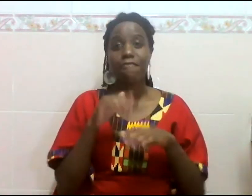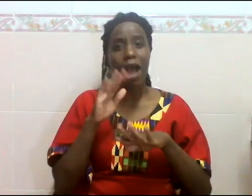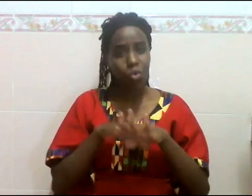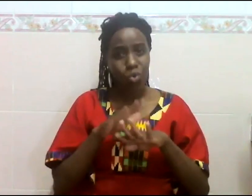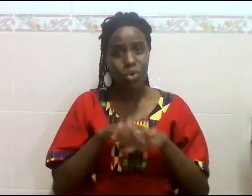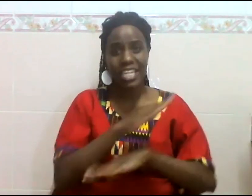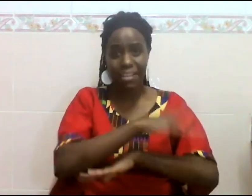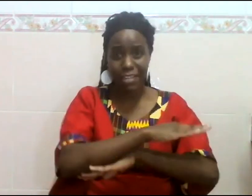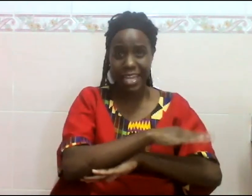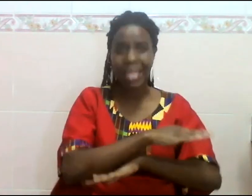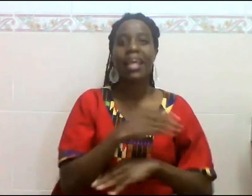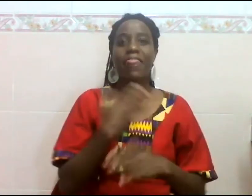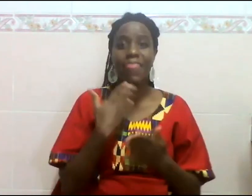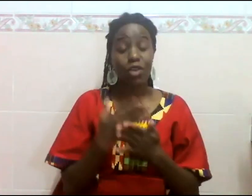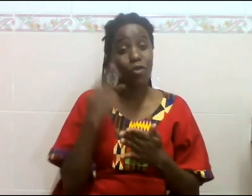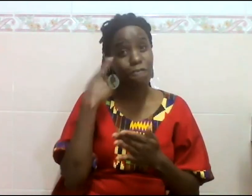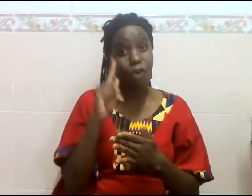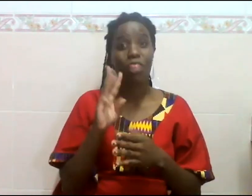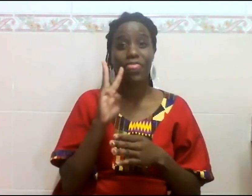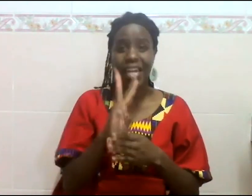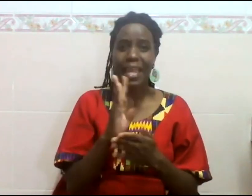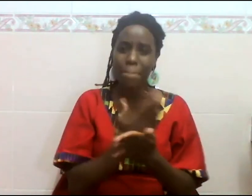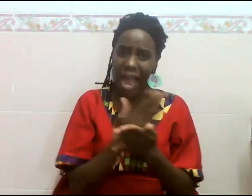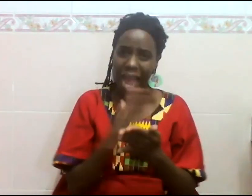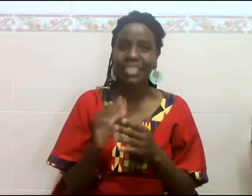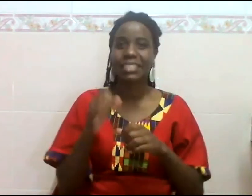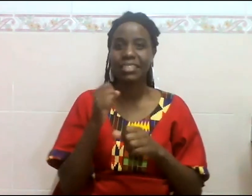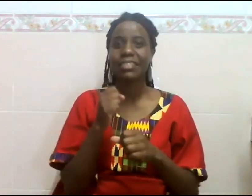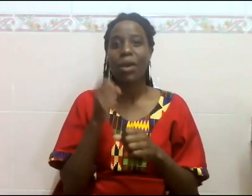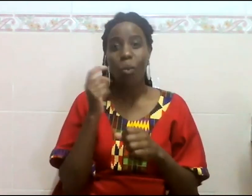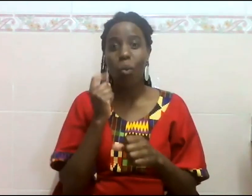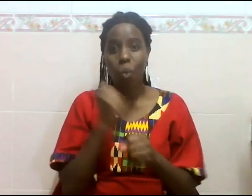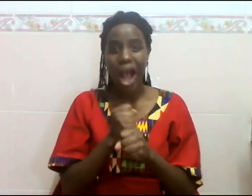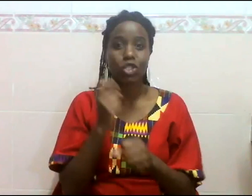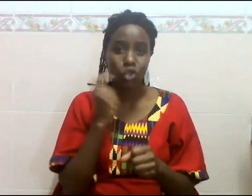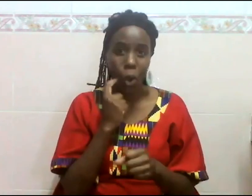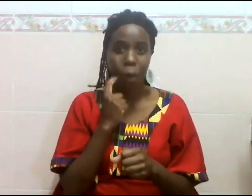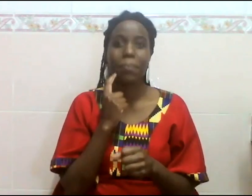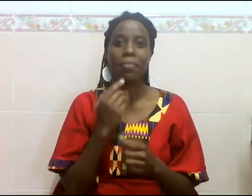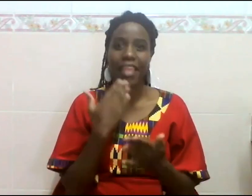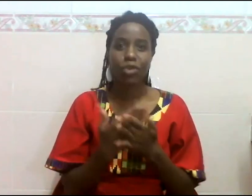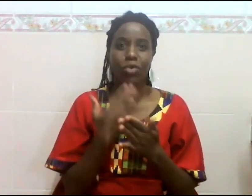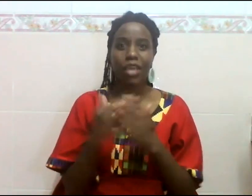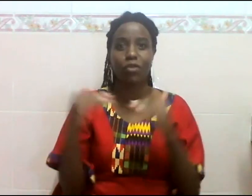taking part in our 3-part series workshop, peer review workshop. Oh,